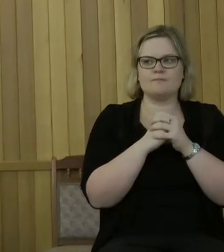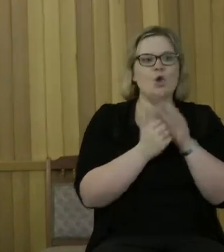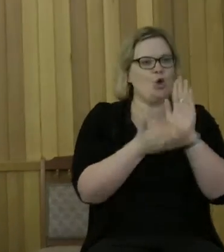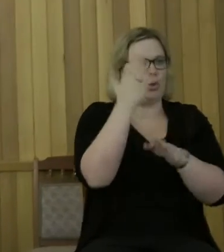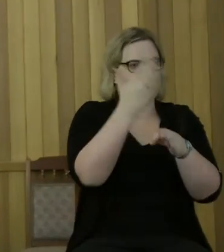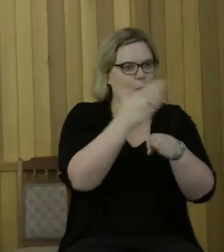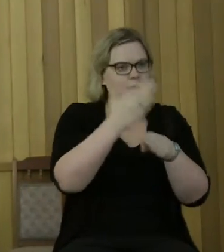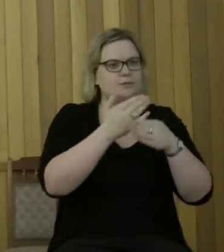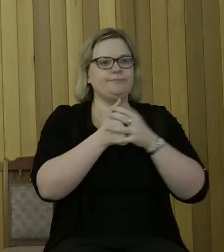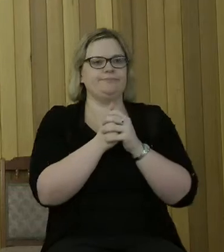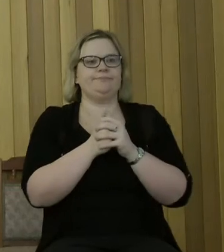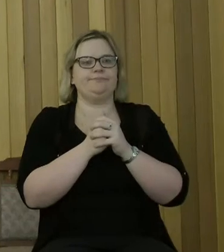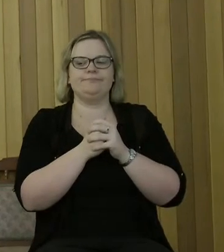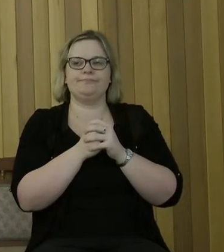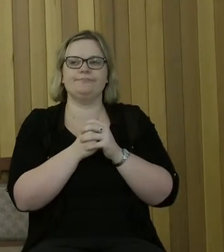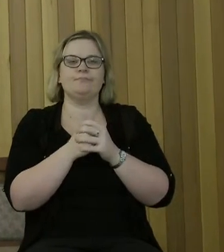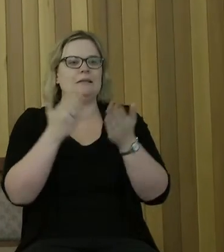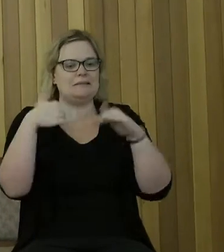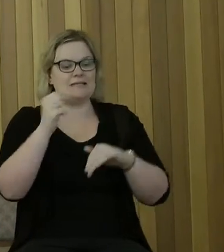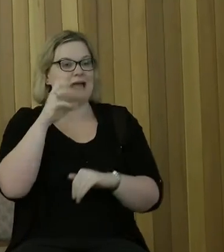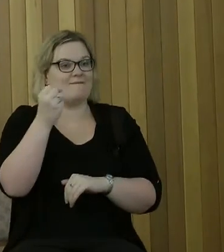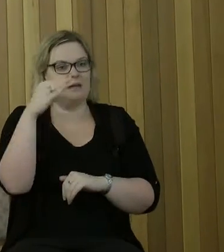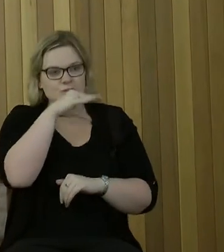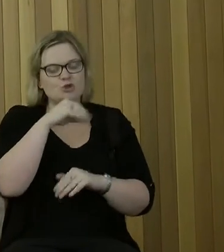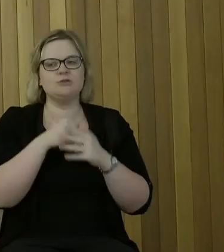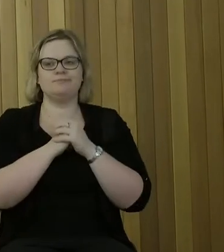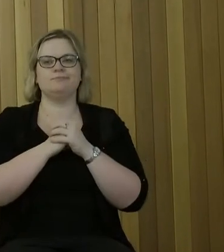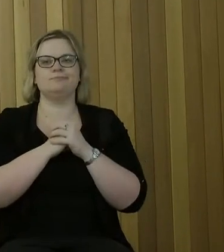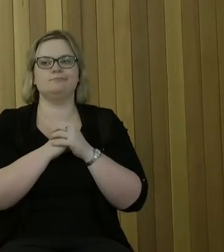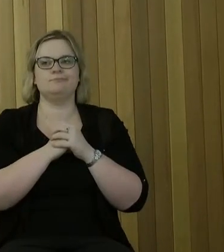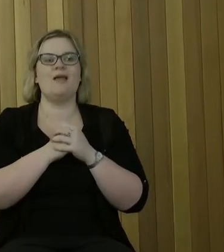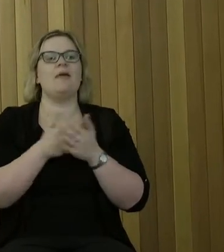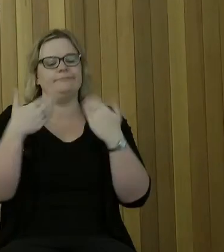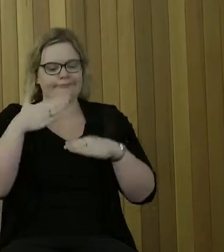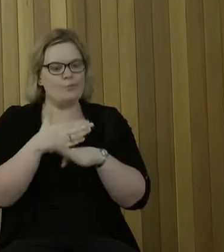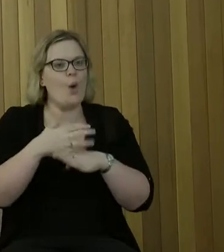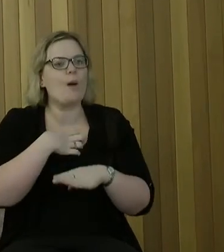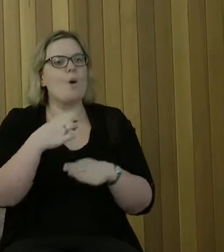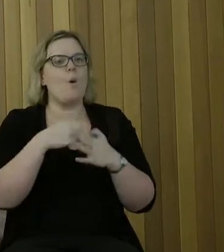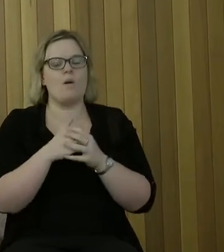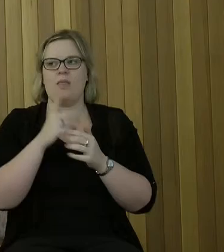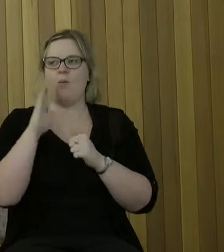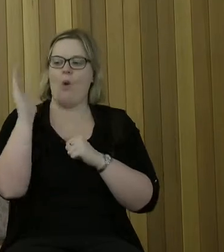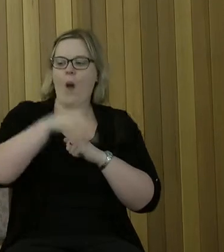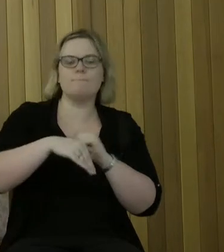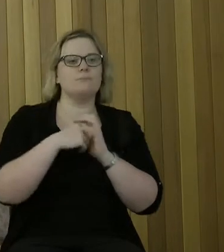go to work, have lunch, keep on working, come home,